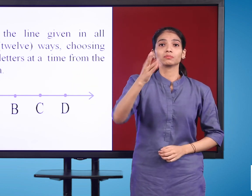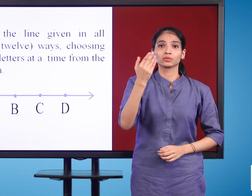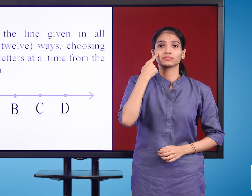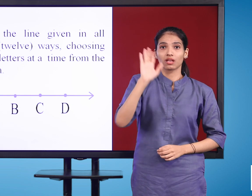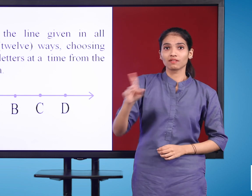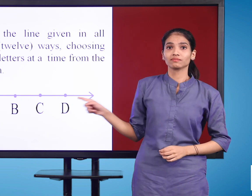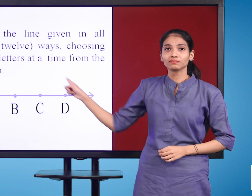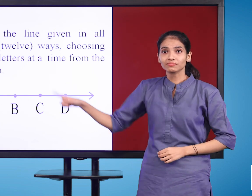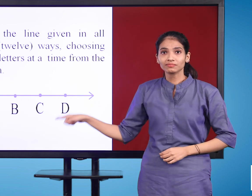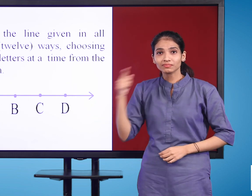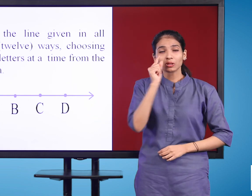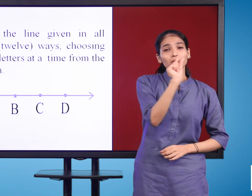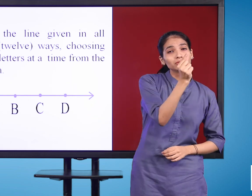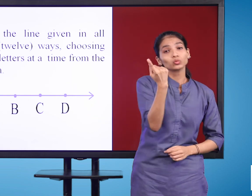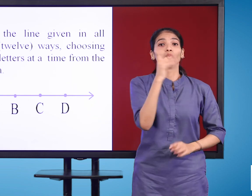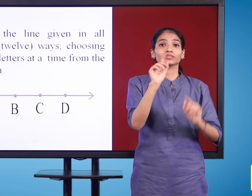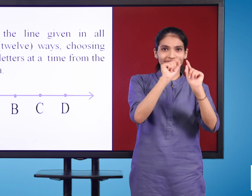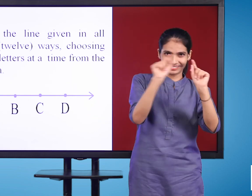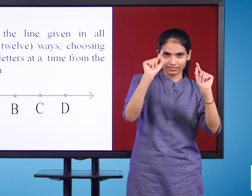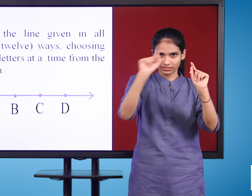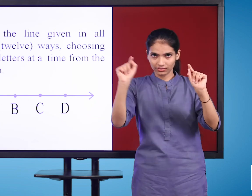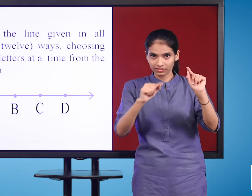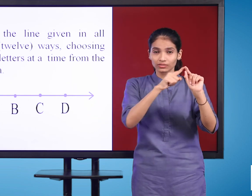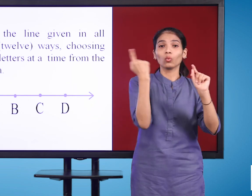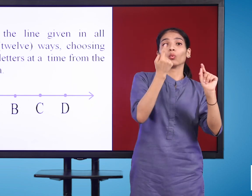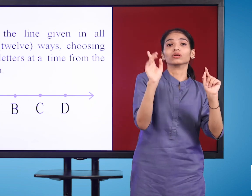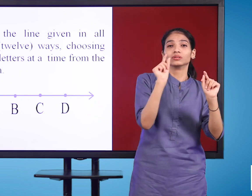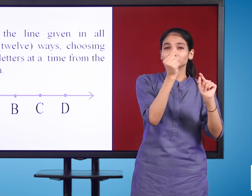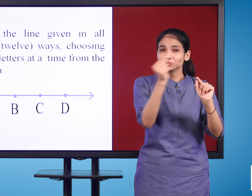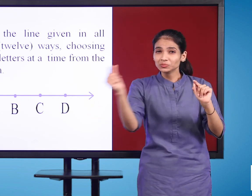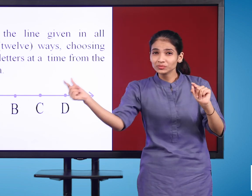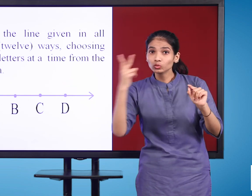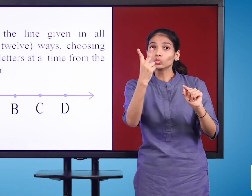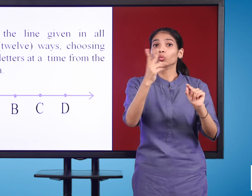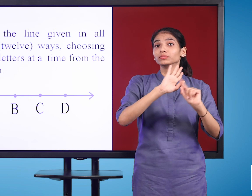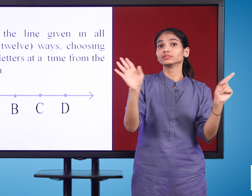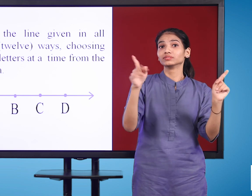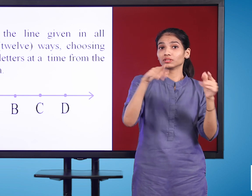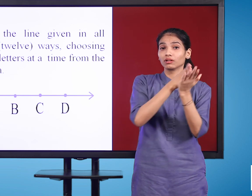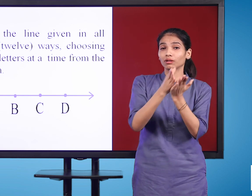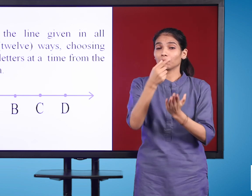2 letters at a time from the 4 given. We have the 4 letters as A, B, C and